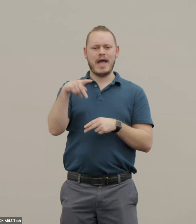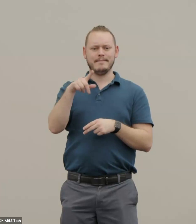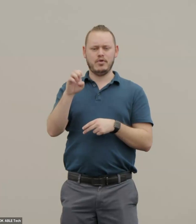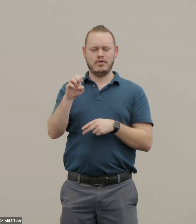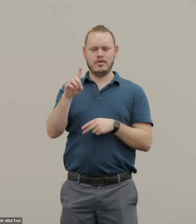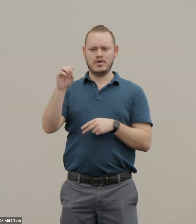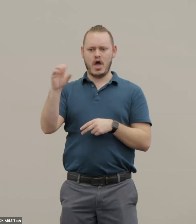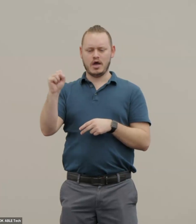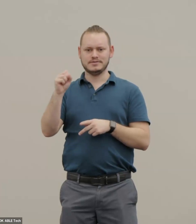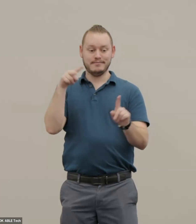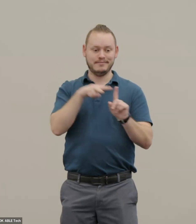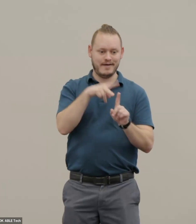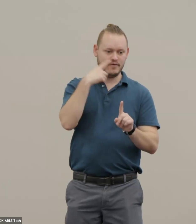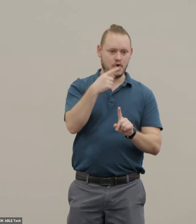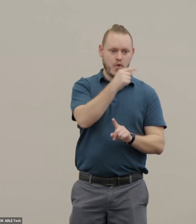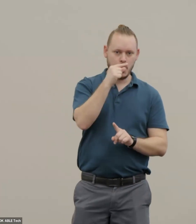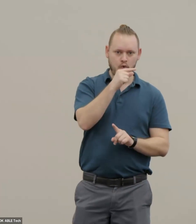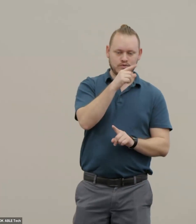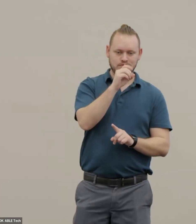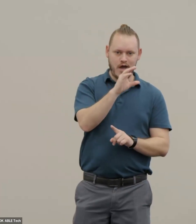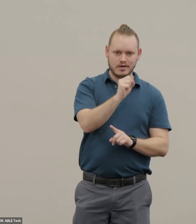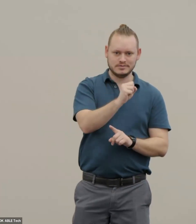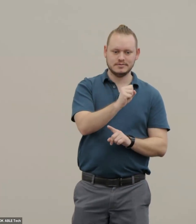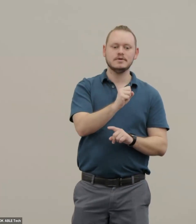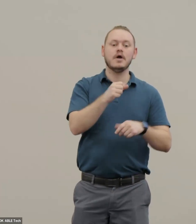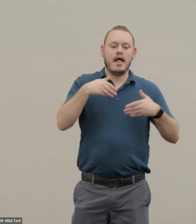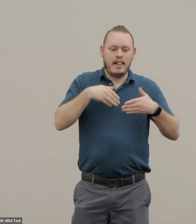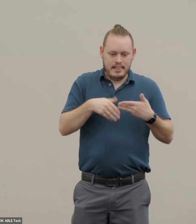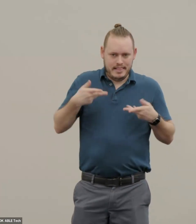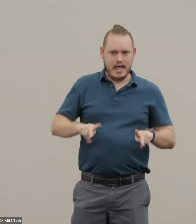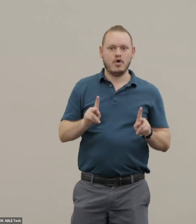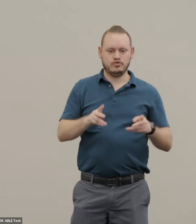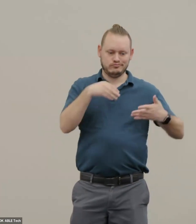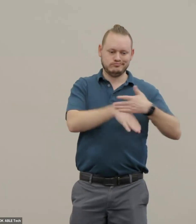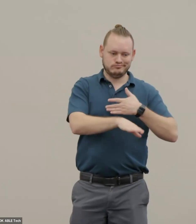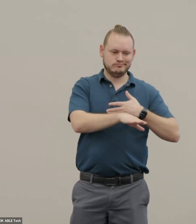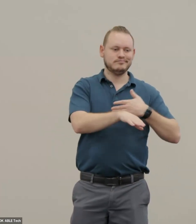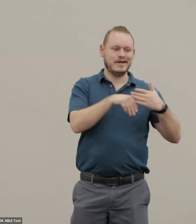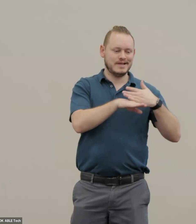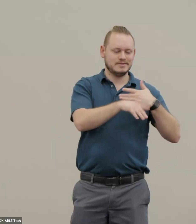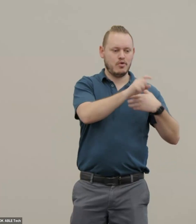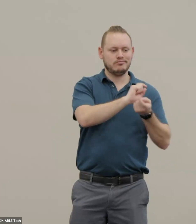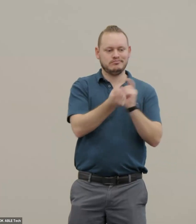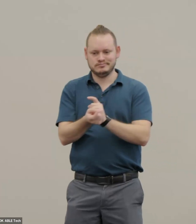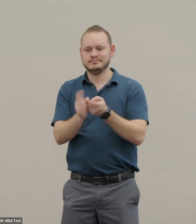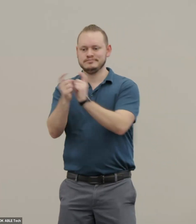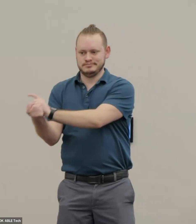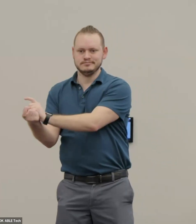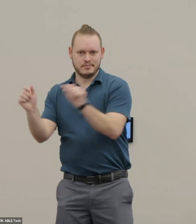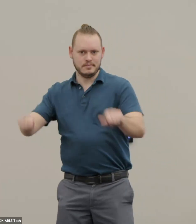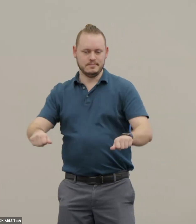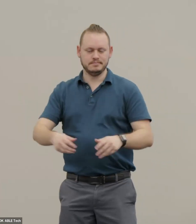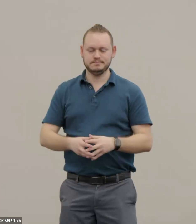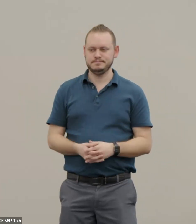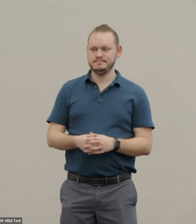a plugin for Google Docs that allows you to make accessible PDFs from Google Docs, okay? So